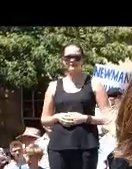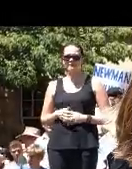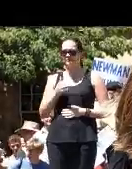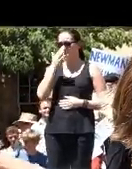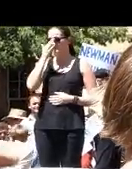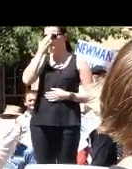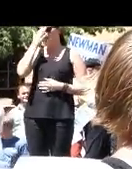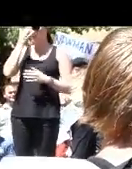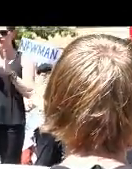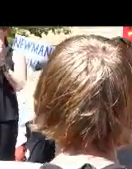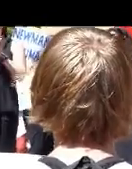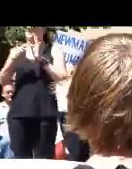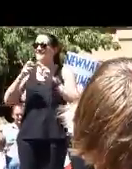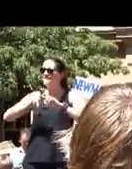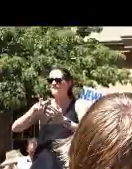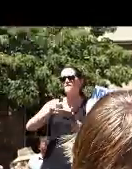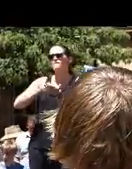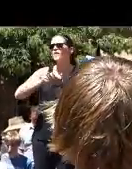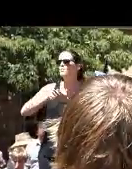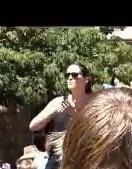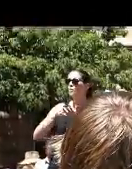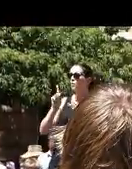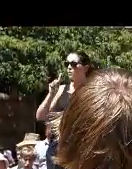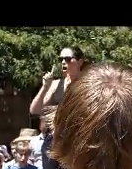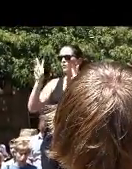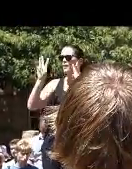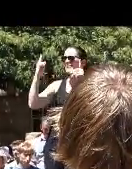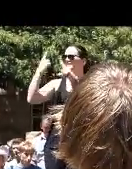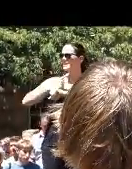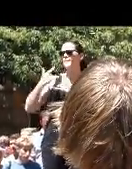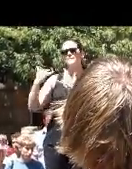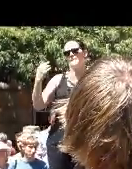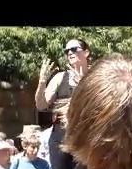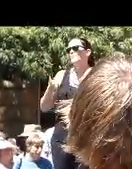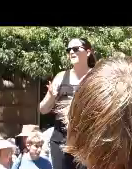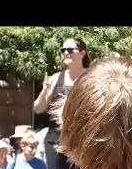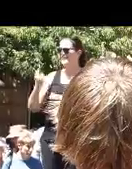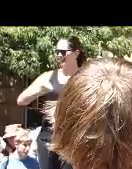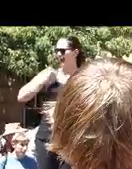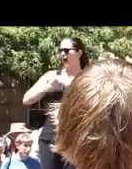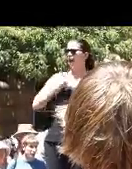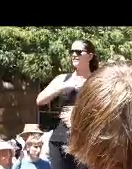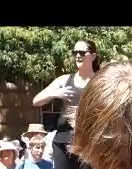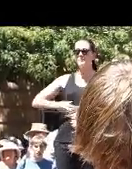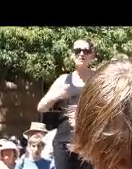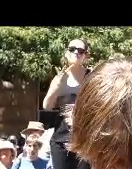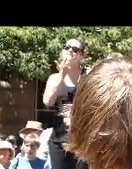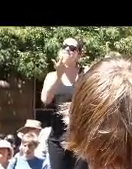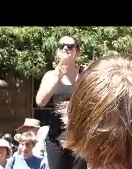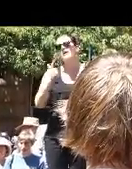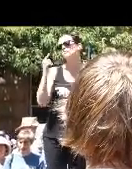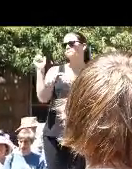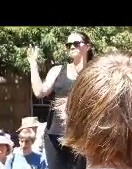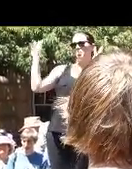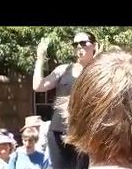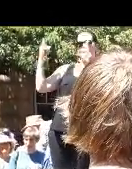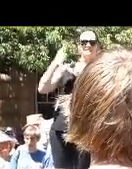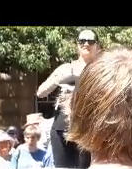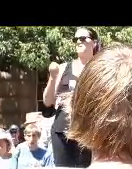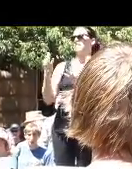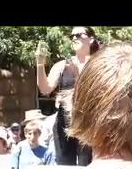Reefs are really vulnerable to climate change in many ways, but our governments are pretending that climate change doesn't exist.